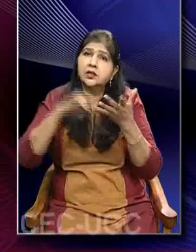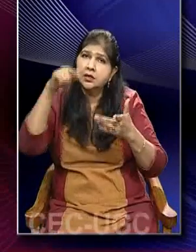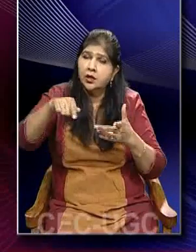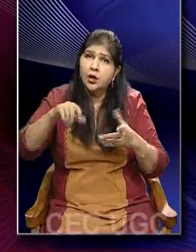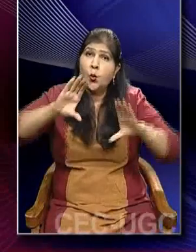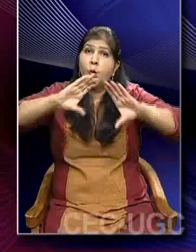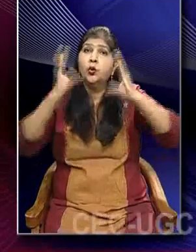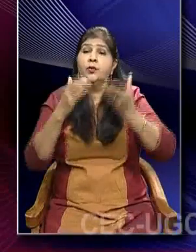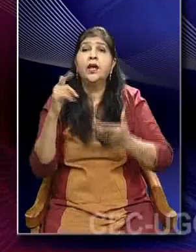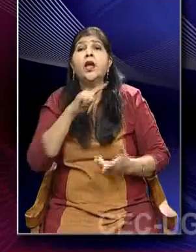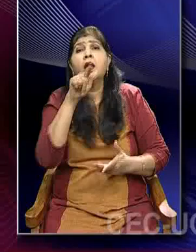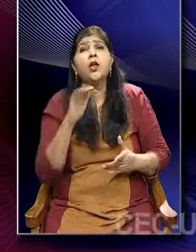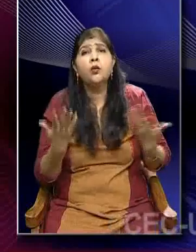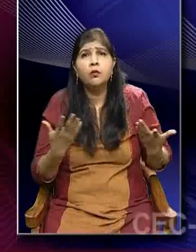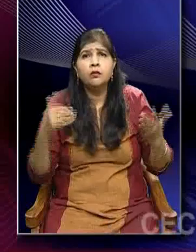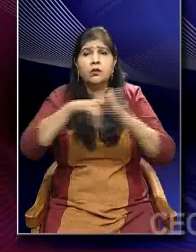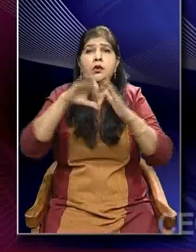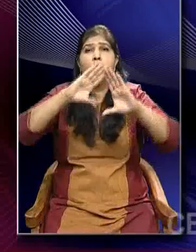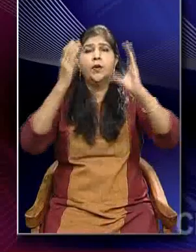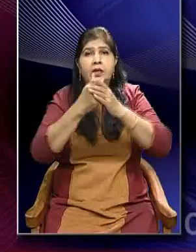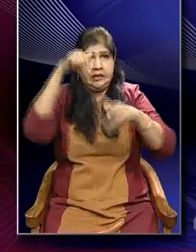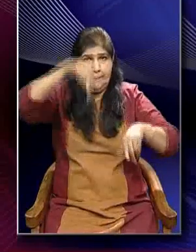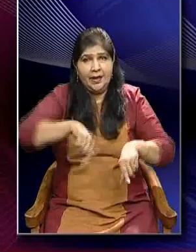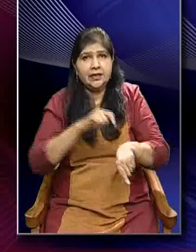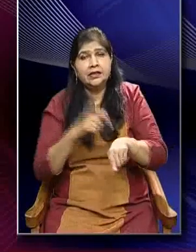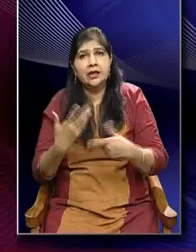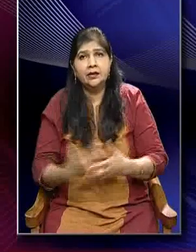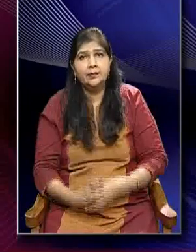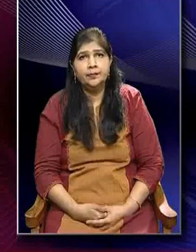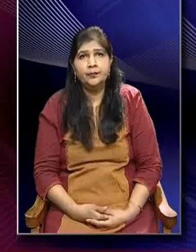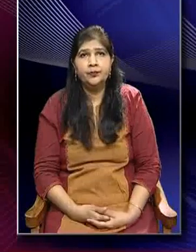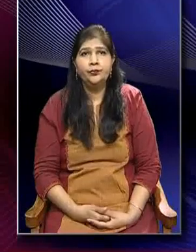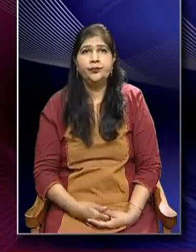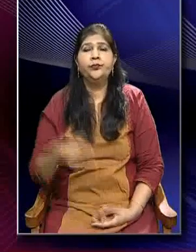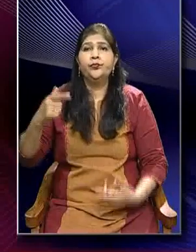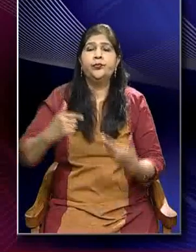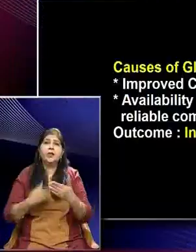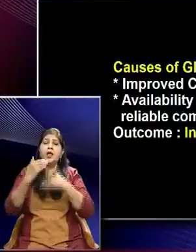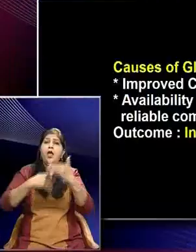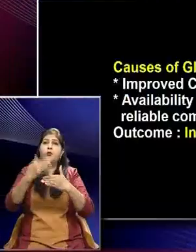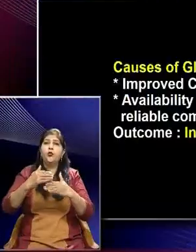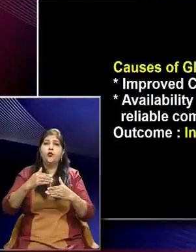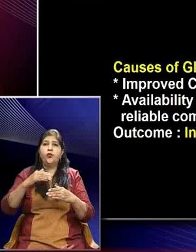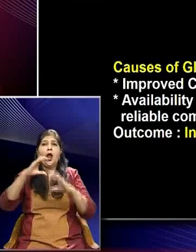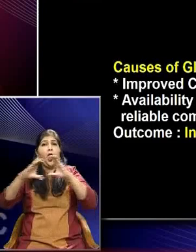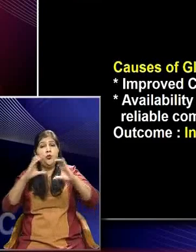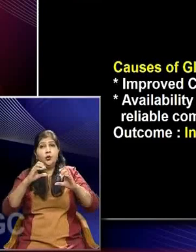of globalization in the present day times, improved